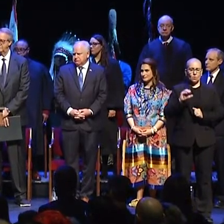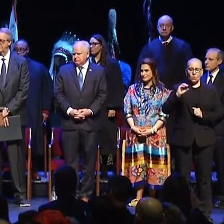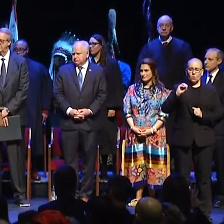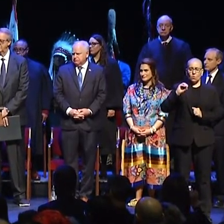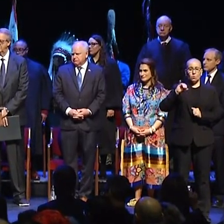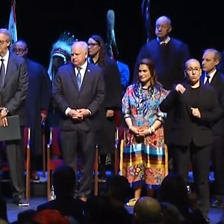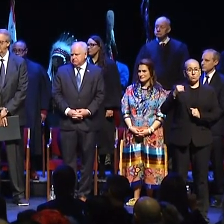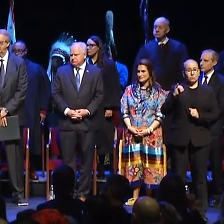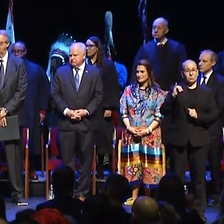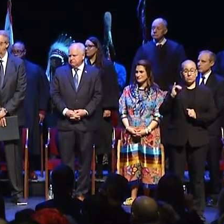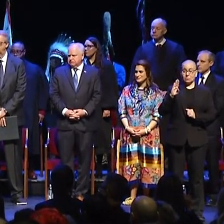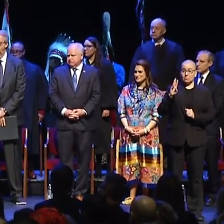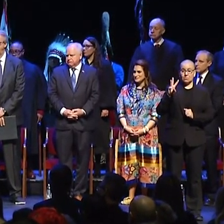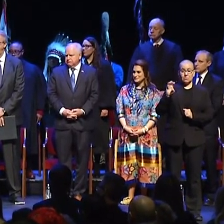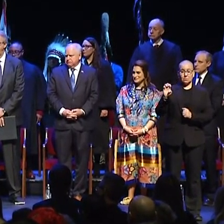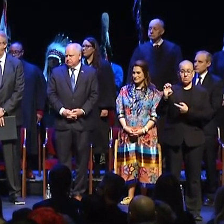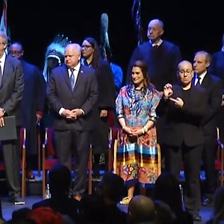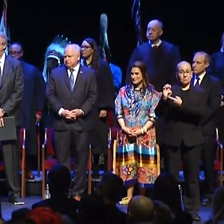Kway and Dow.